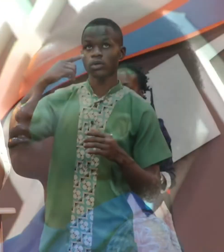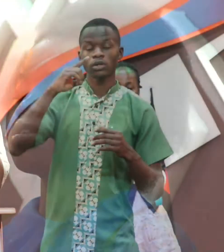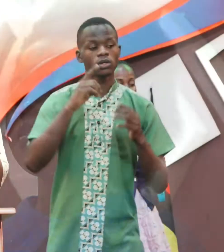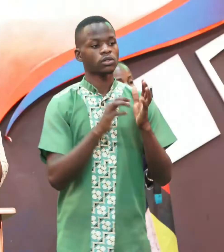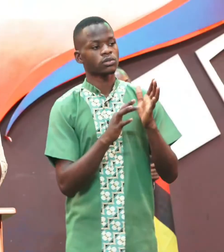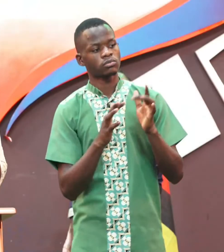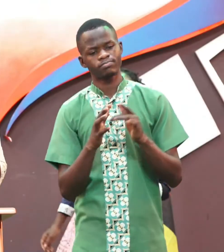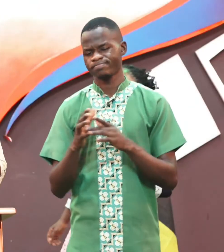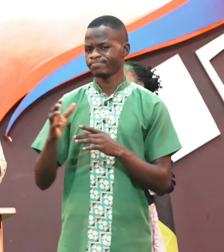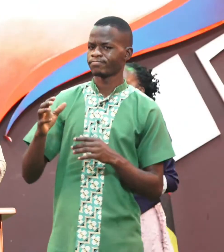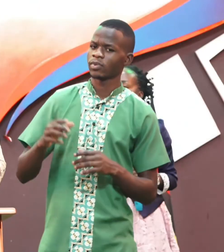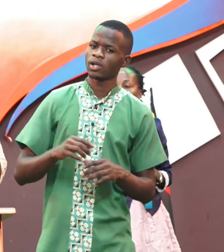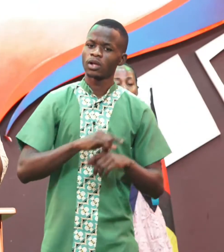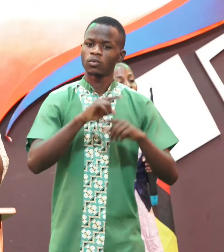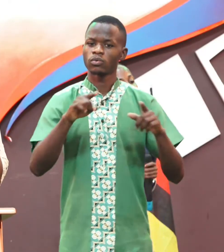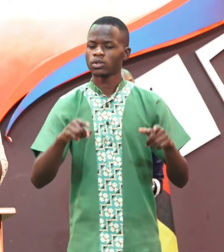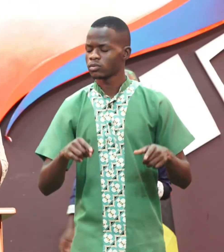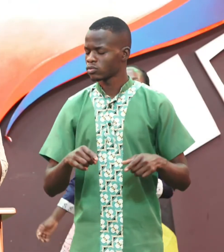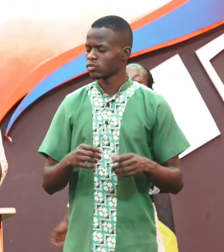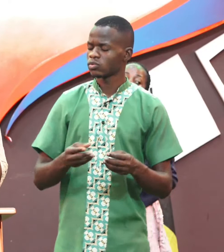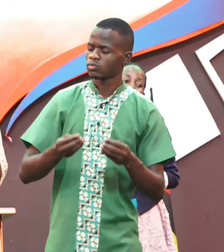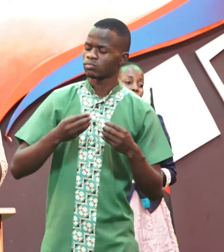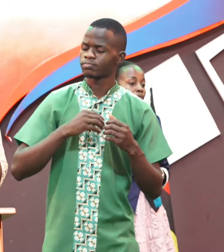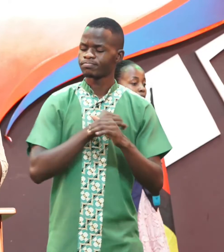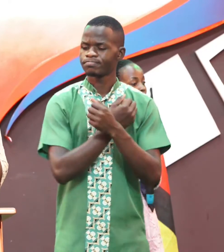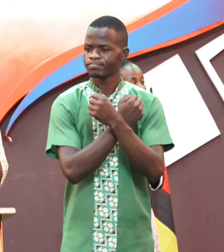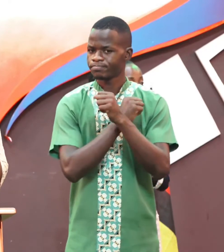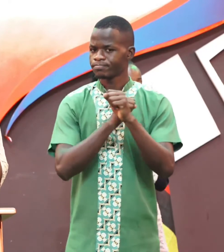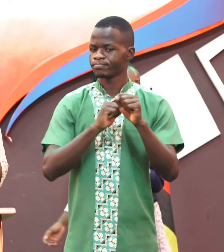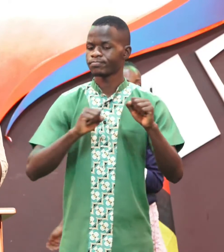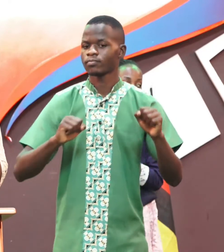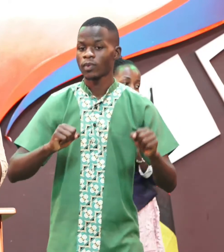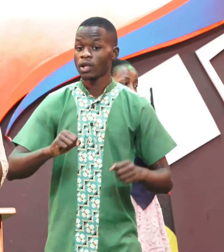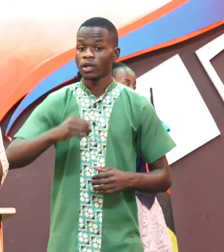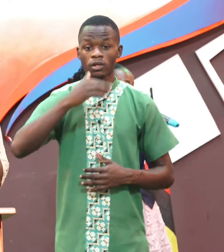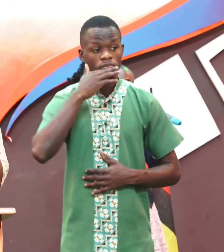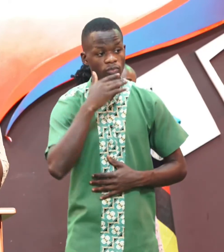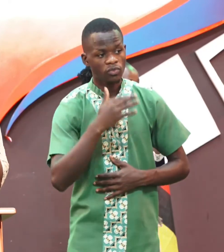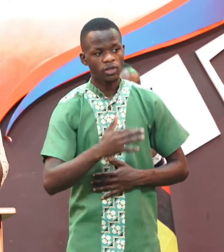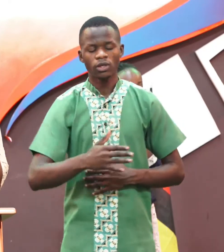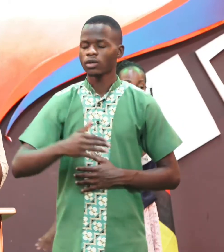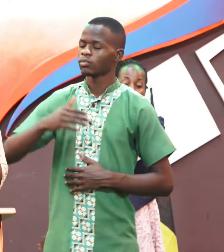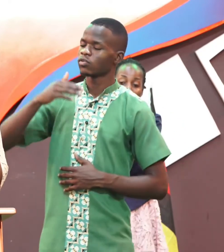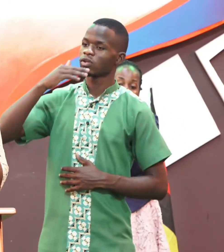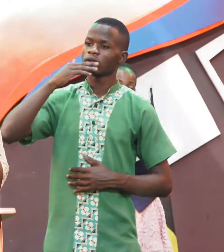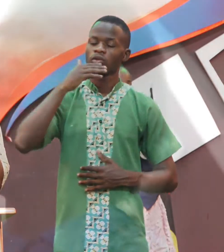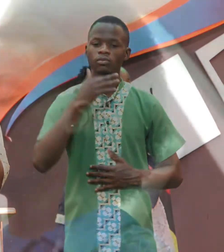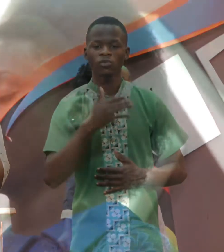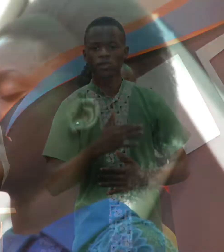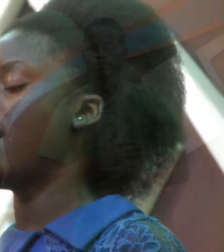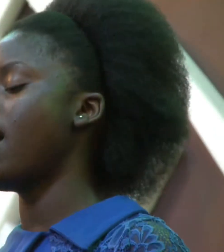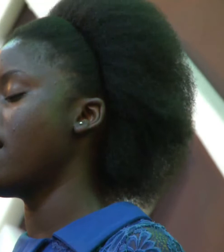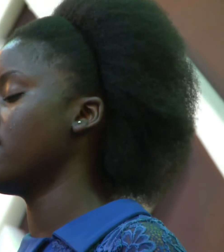Umusayo gwaika gwe kunsumulula umusayo gwe